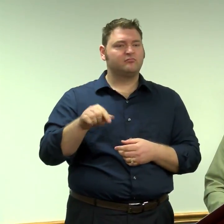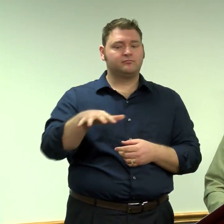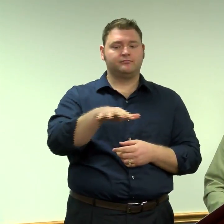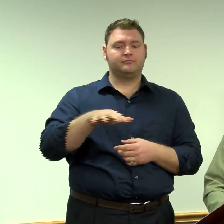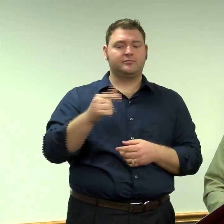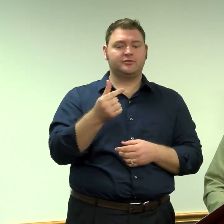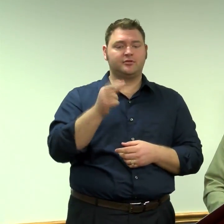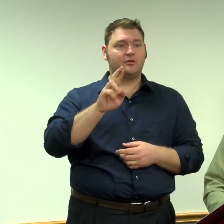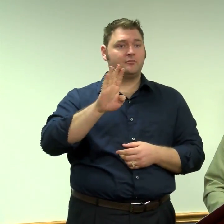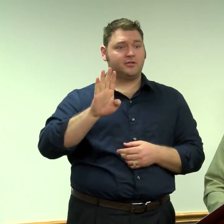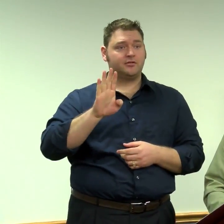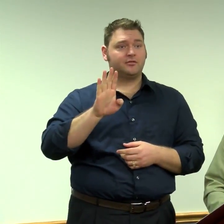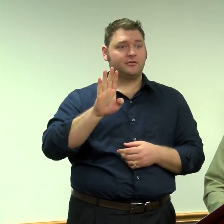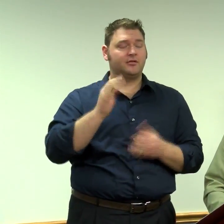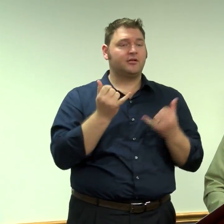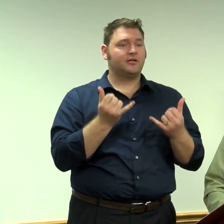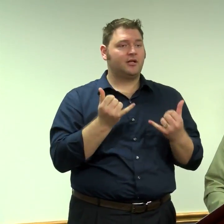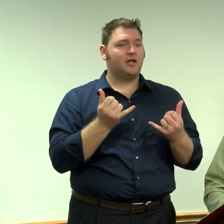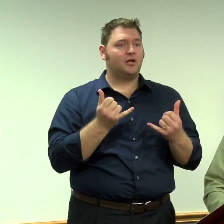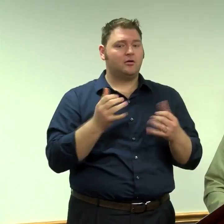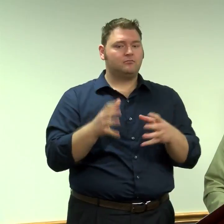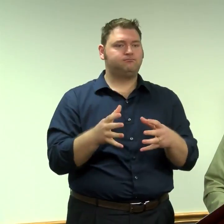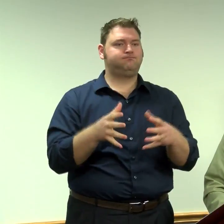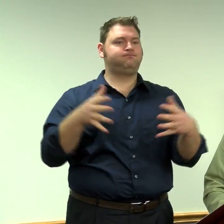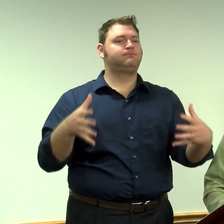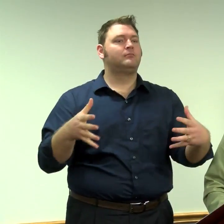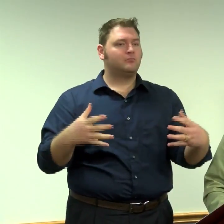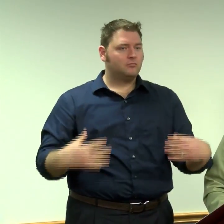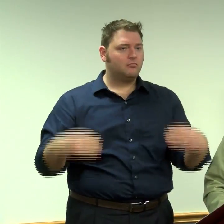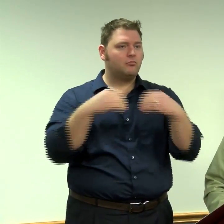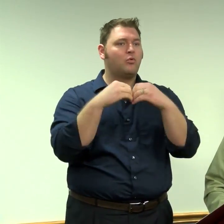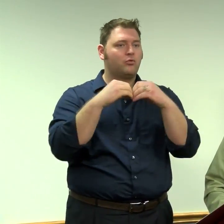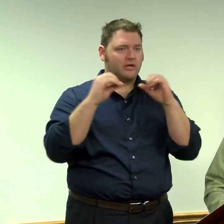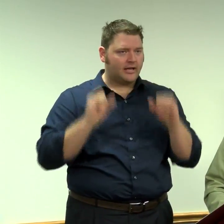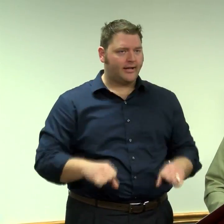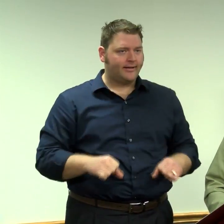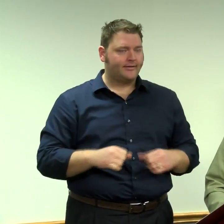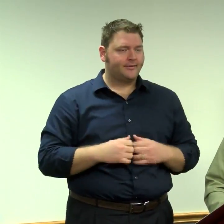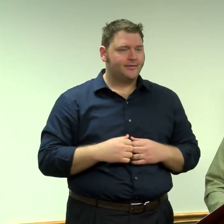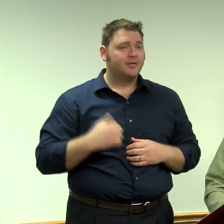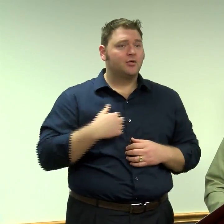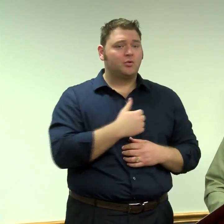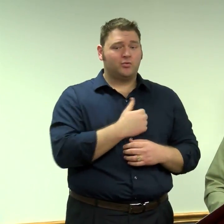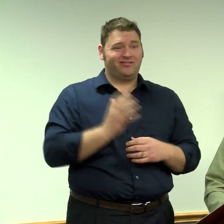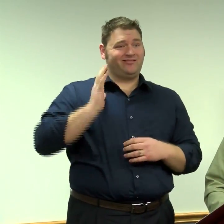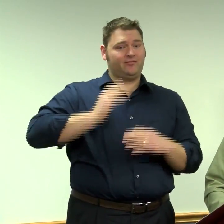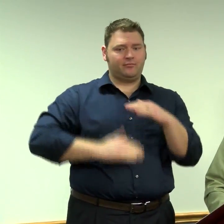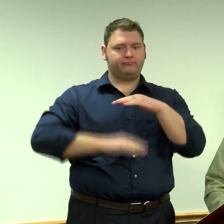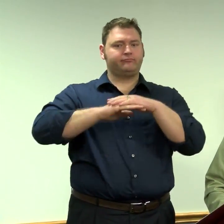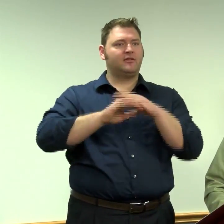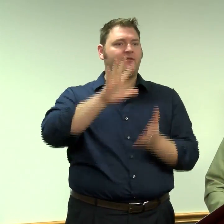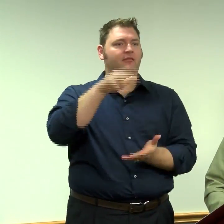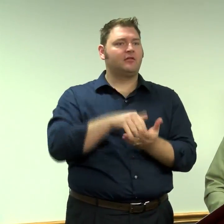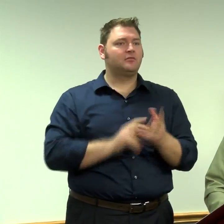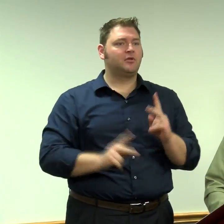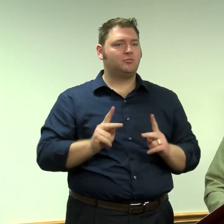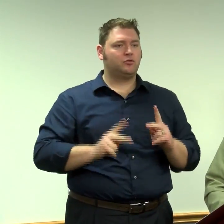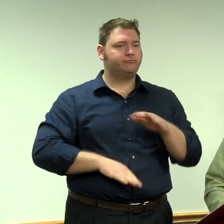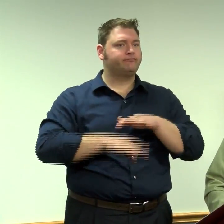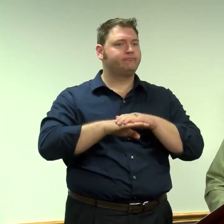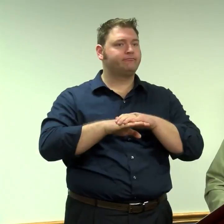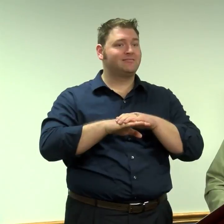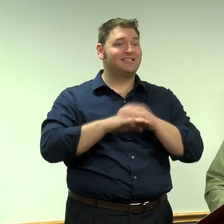our capacity. Initially, we had capped it at 5,000. We are now have